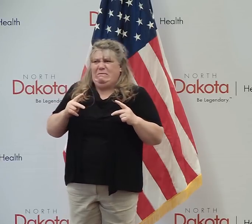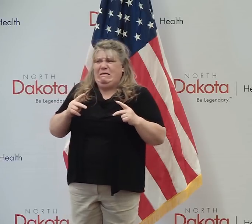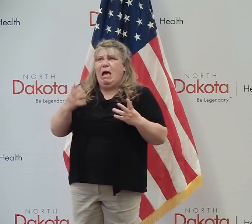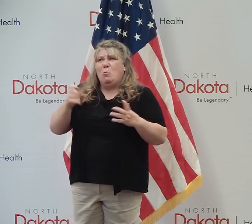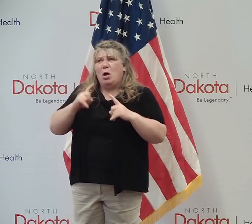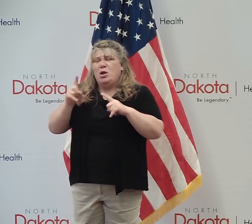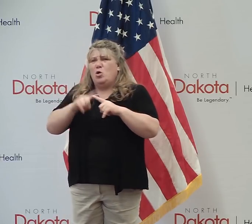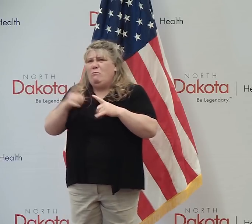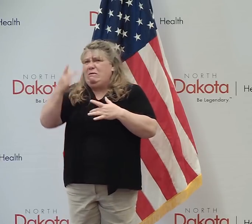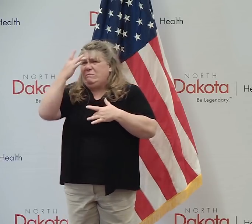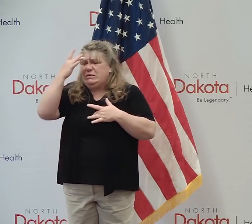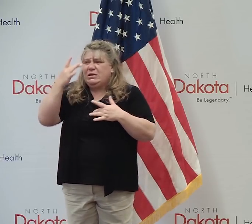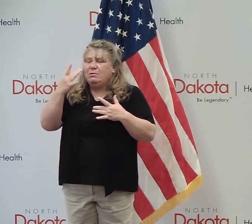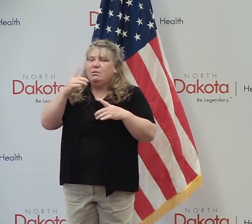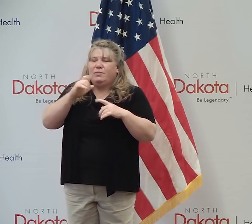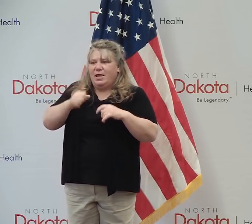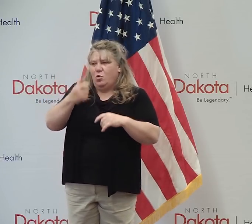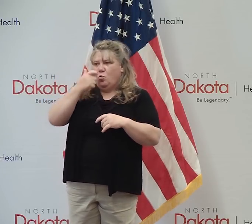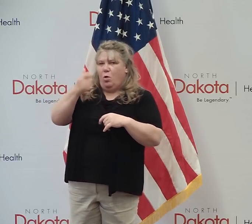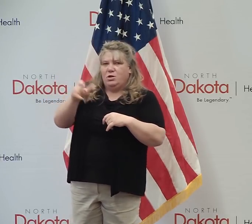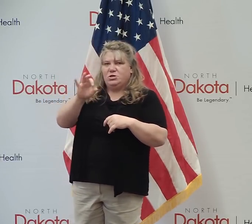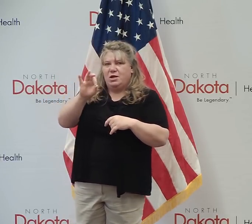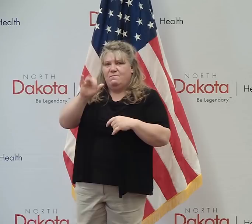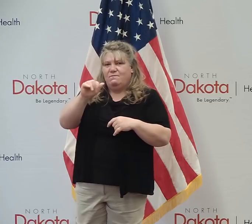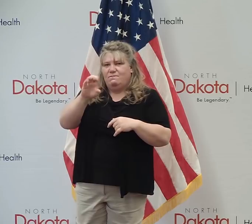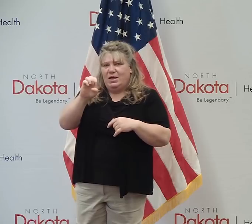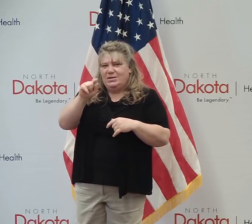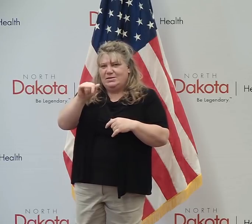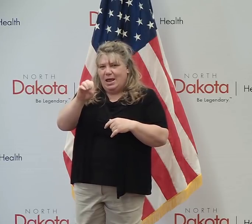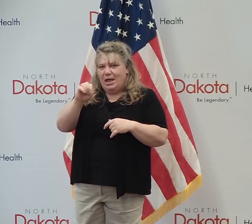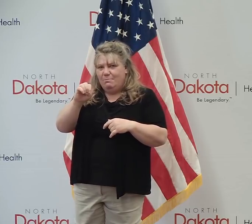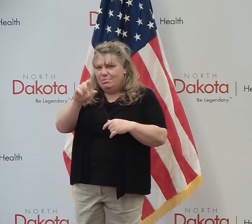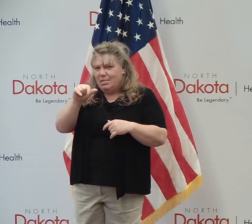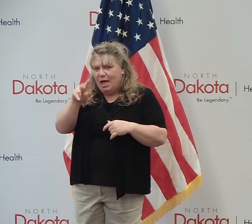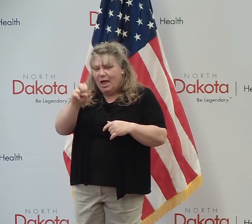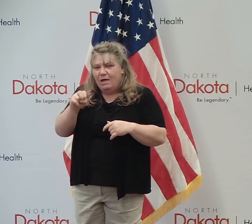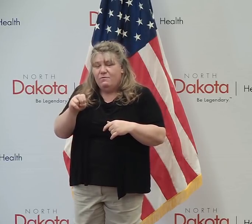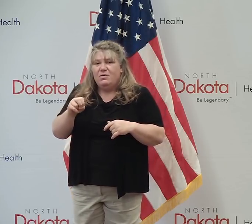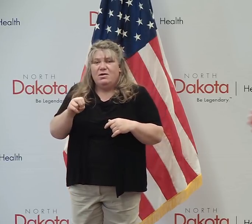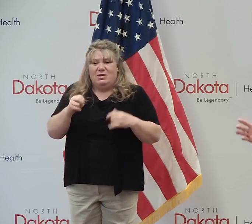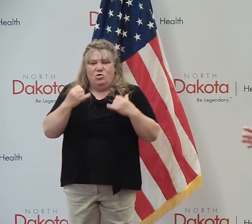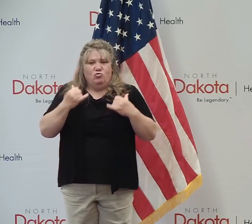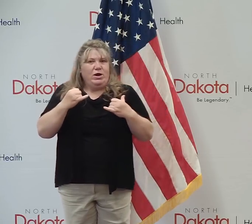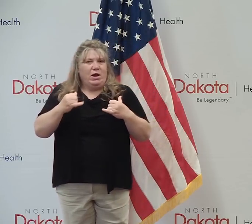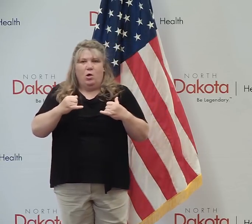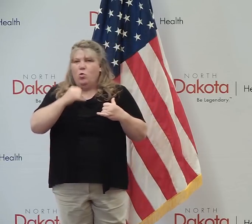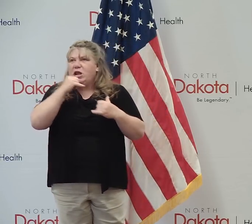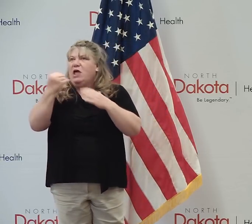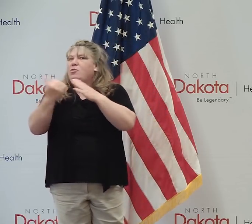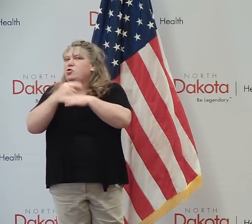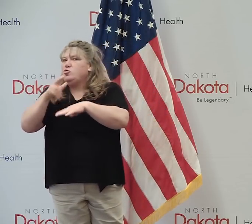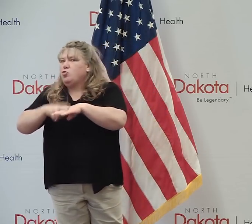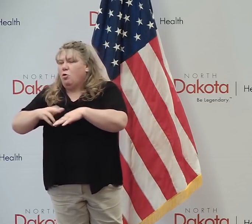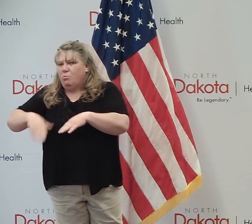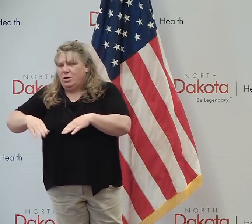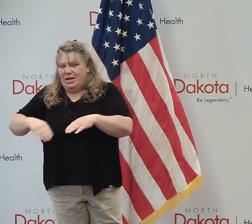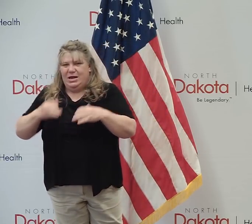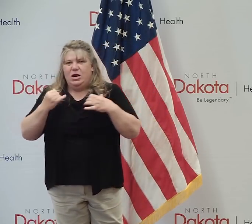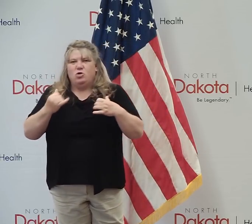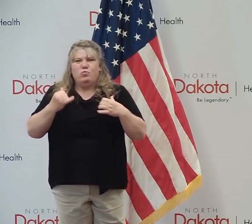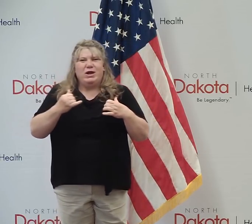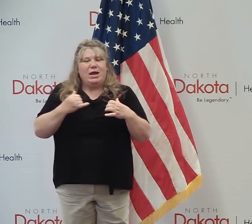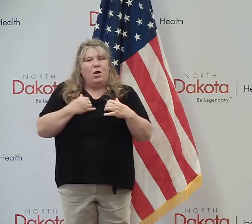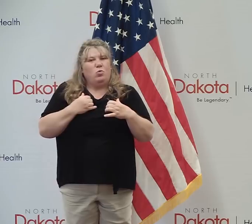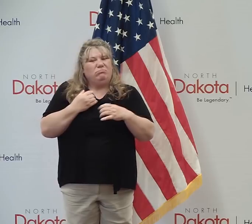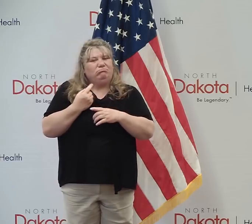be there can watch. Because I think we're in a period of time, we're not to the new normal yet. We're still in a period, as we say, of moderate